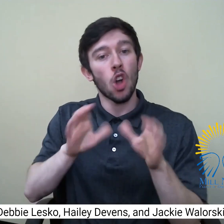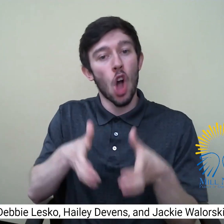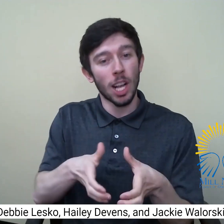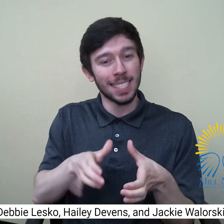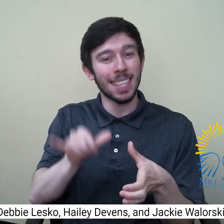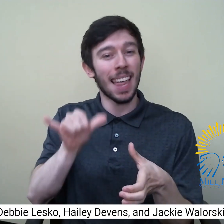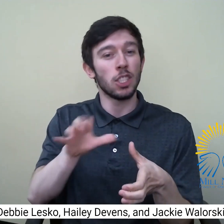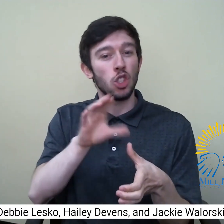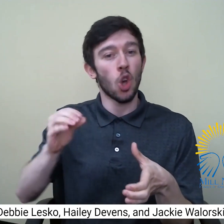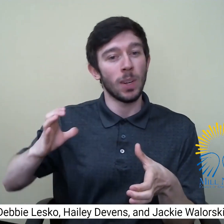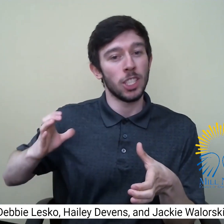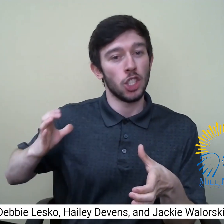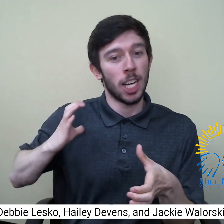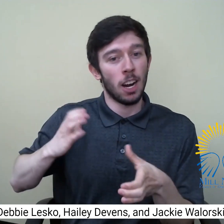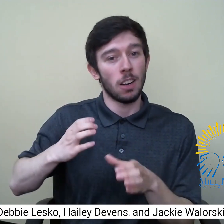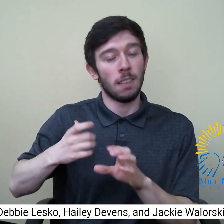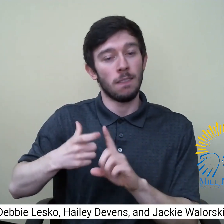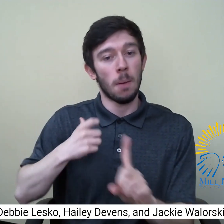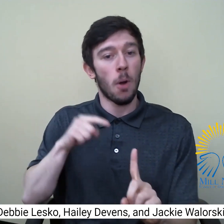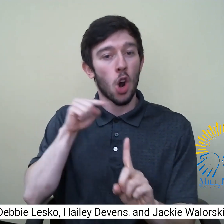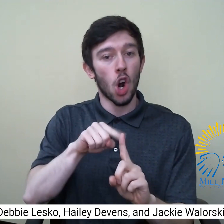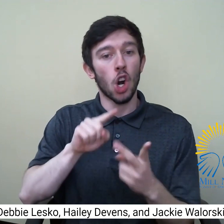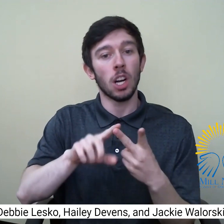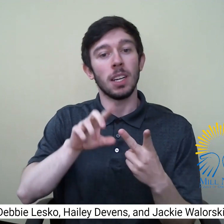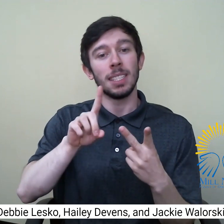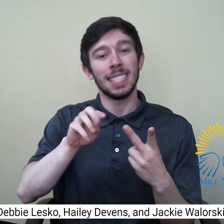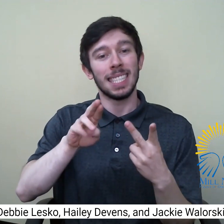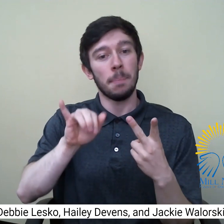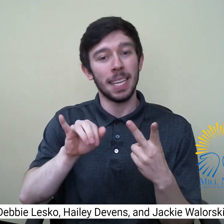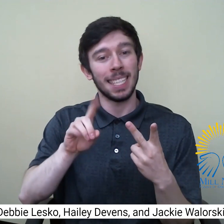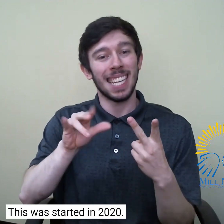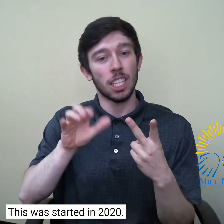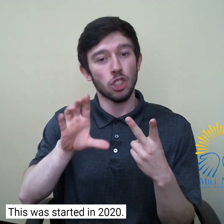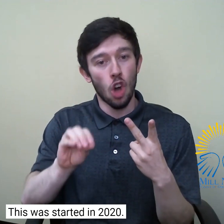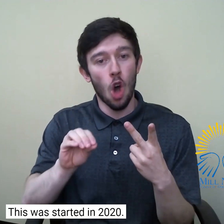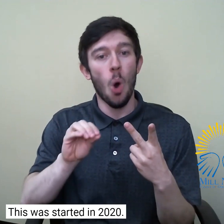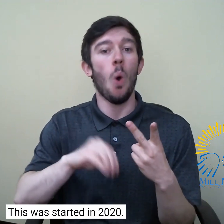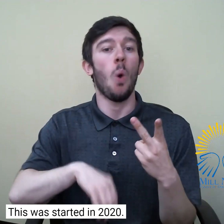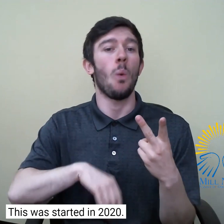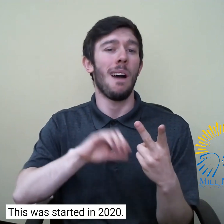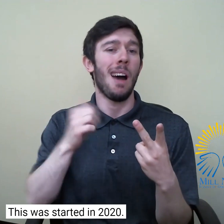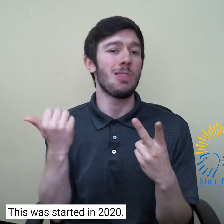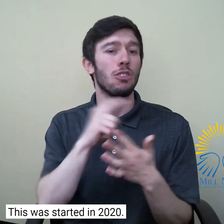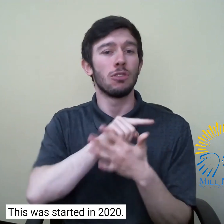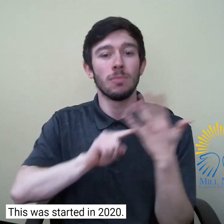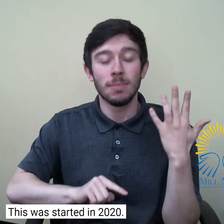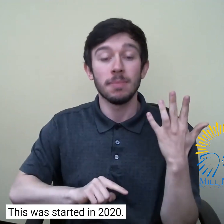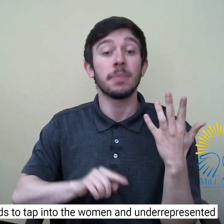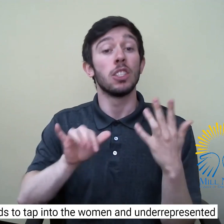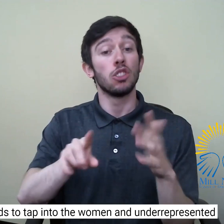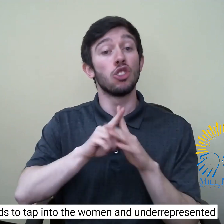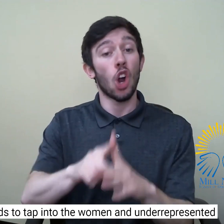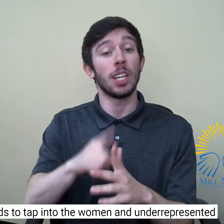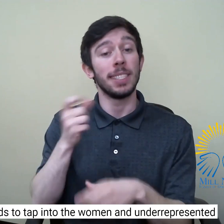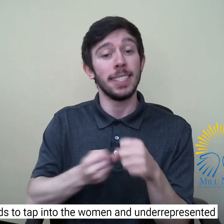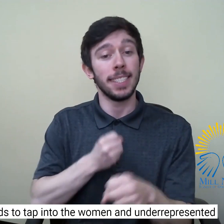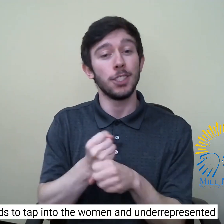Debbie Lusko, Haley Davins, and Jackie Walorski. This was started in 2020. This caucus intends to